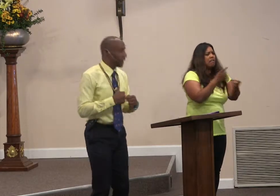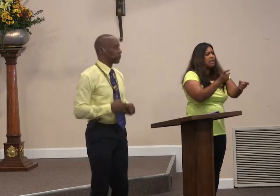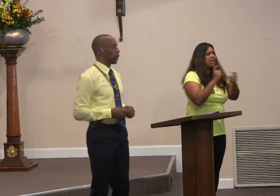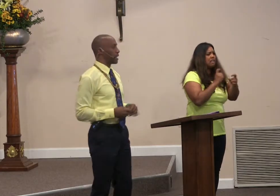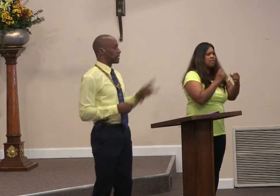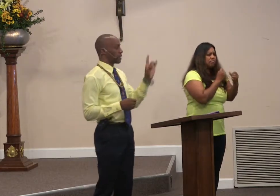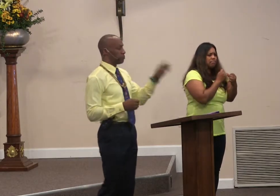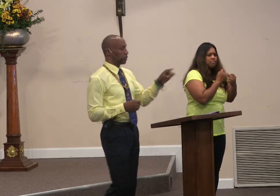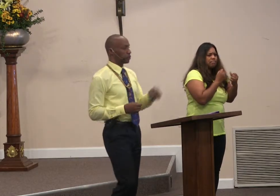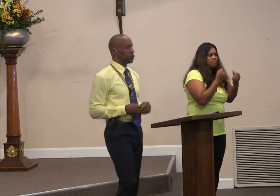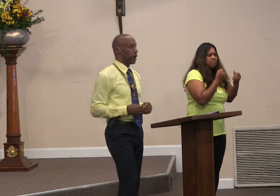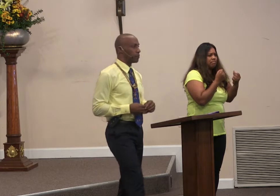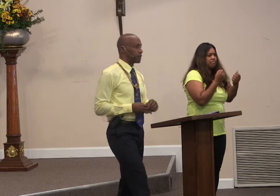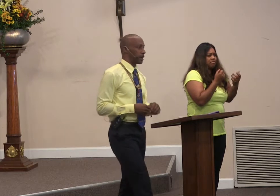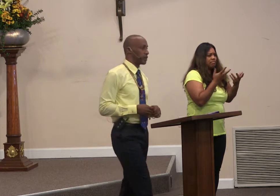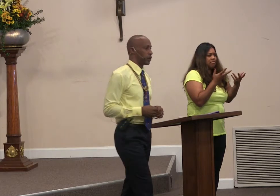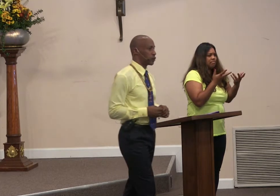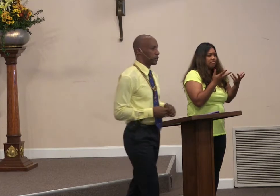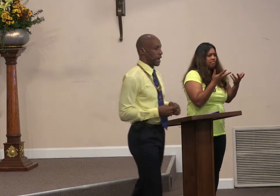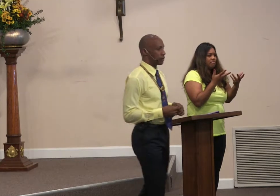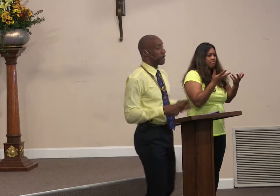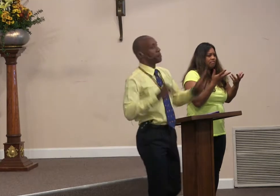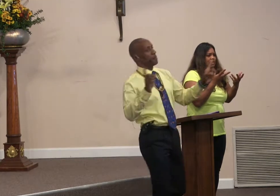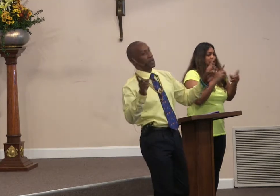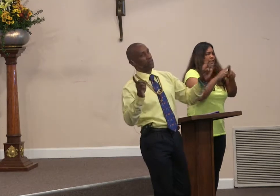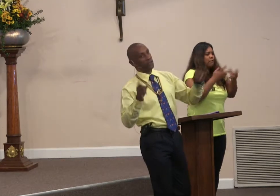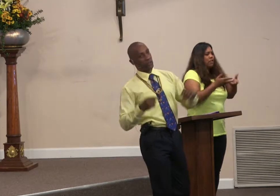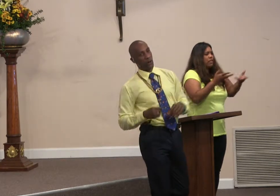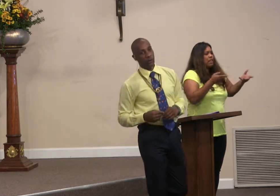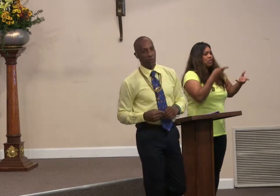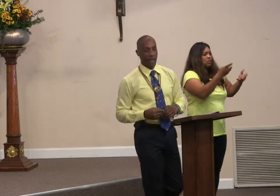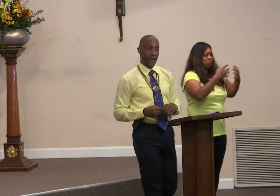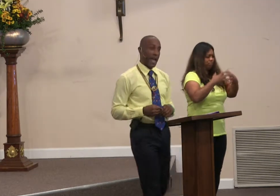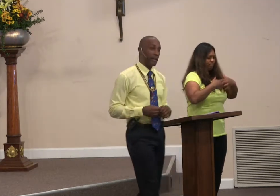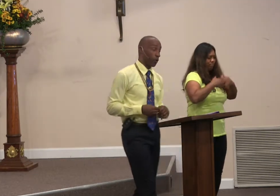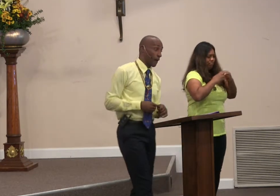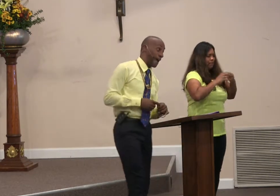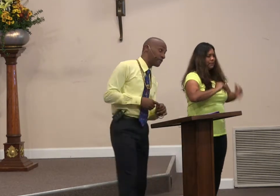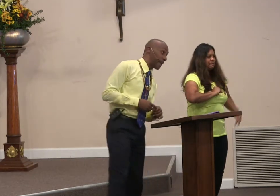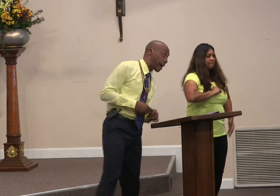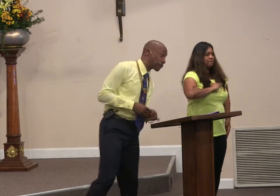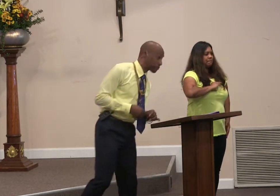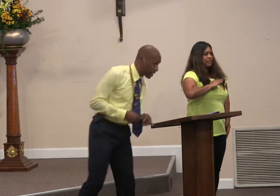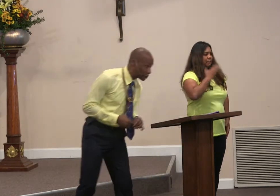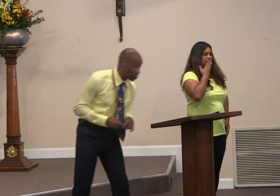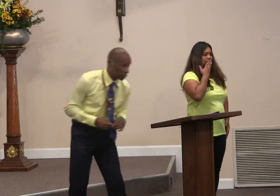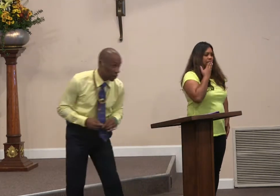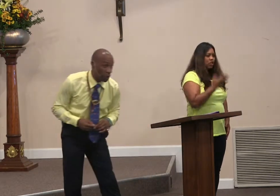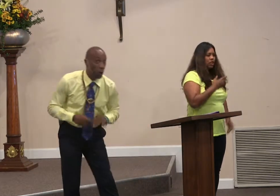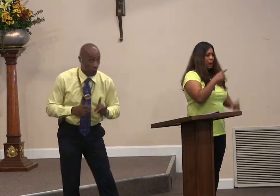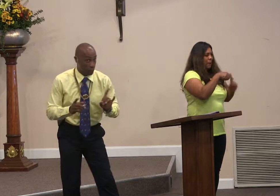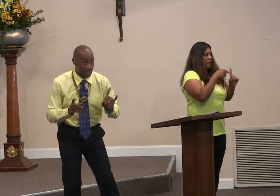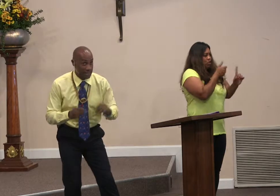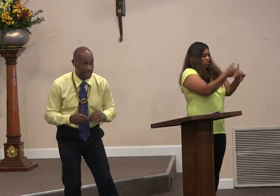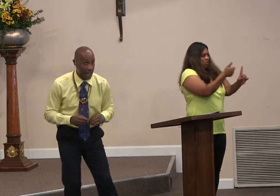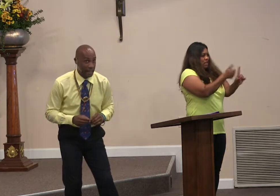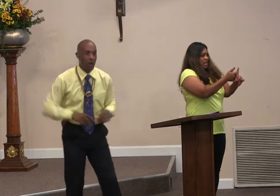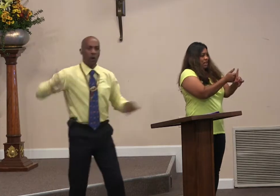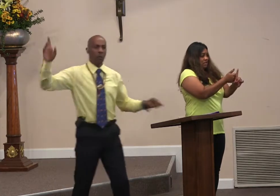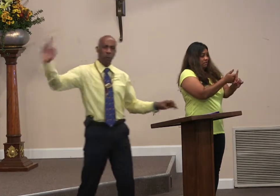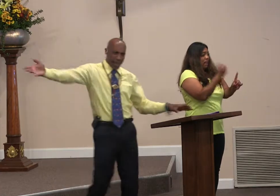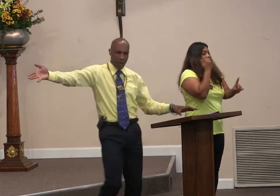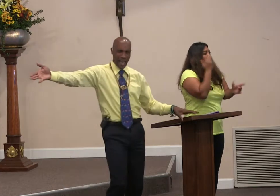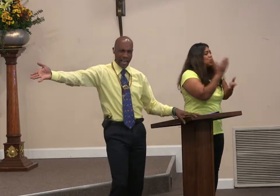affection in ways that build you up, not tear you down. Many of us know that we have had or have now friends who we are willing to